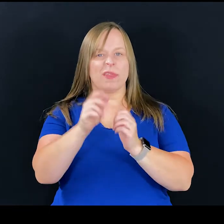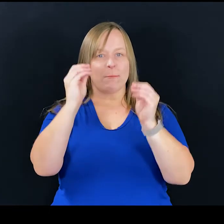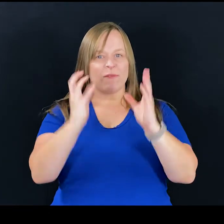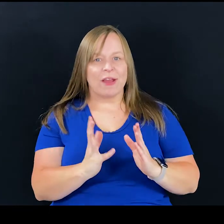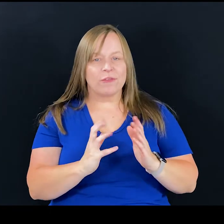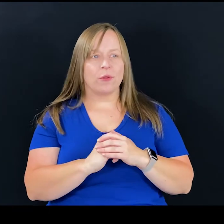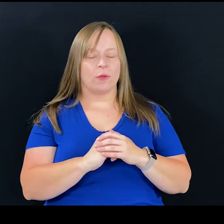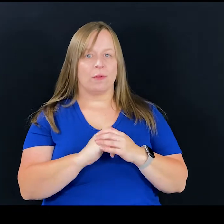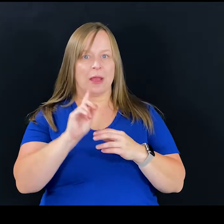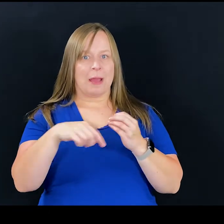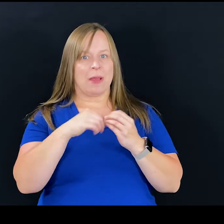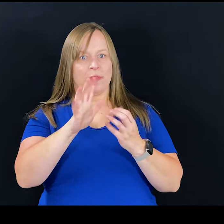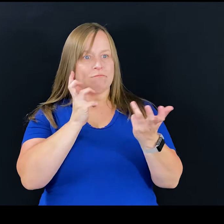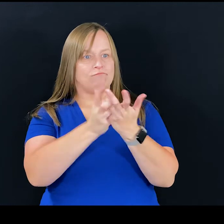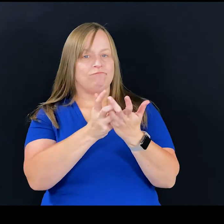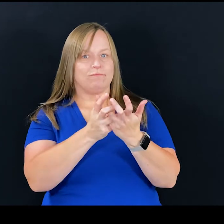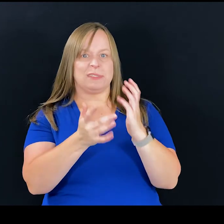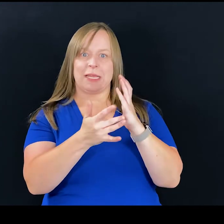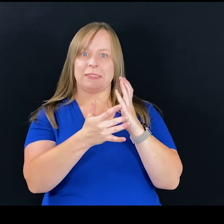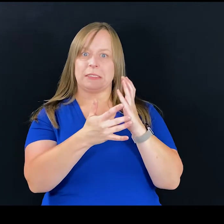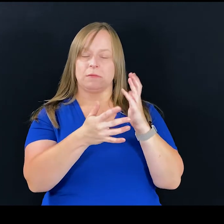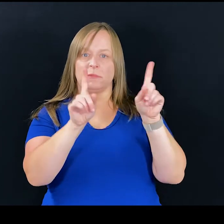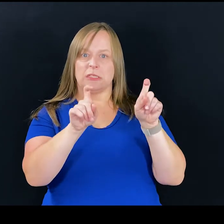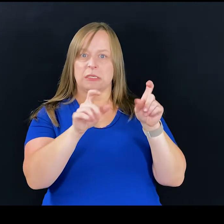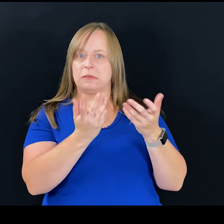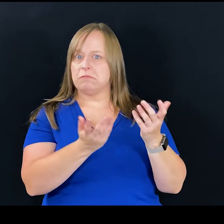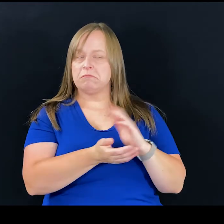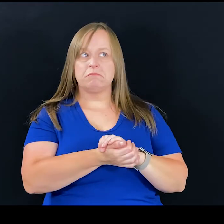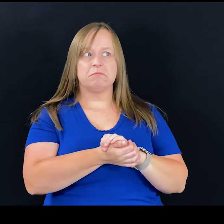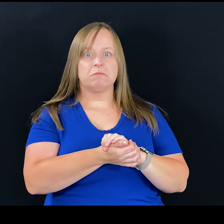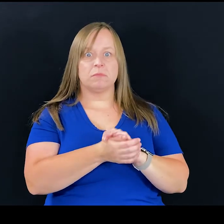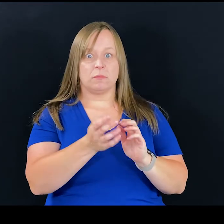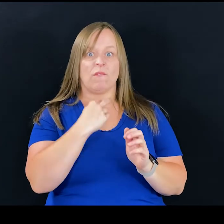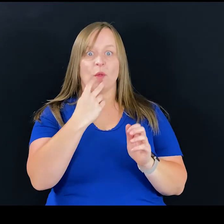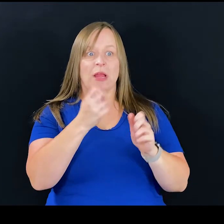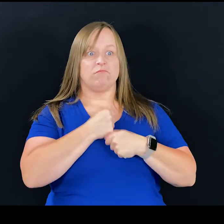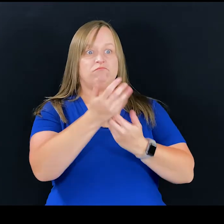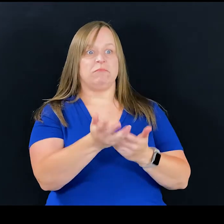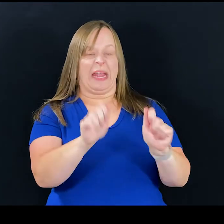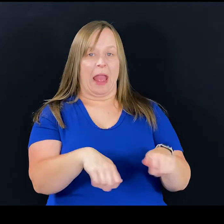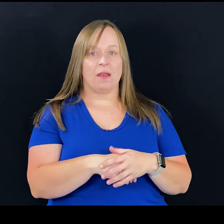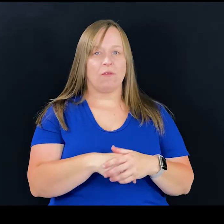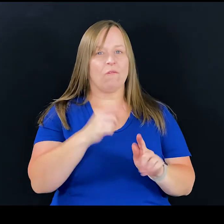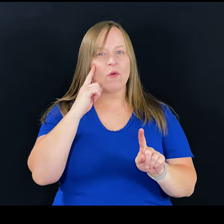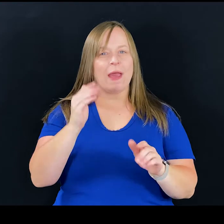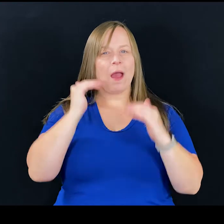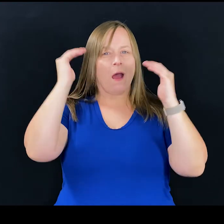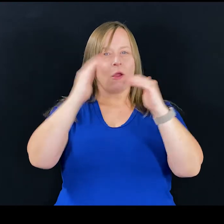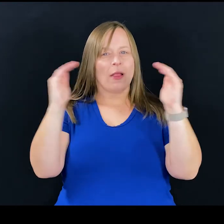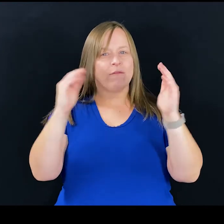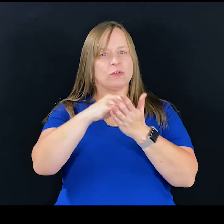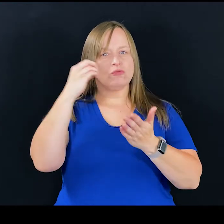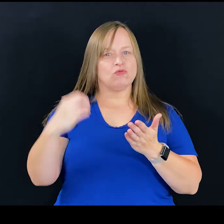they've got to talk to that professor about what their testing accommodations might need to be, that they can verbalize those. So for